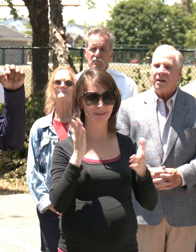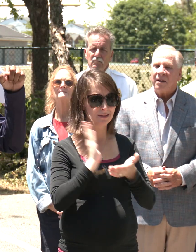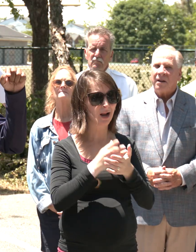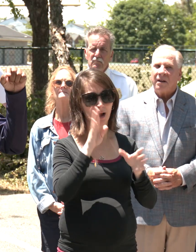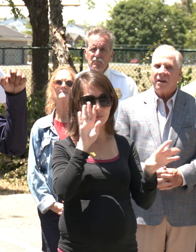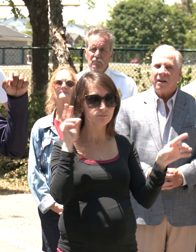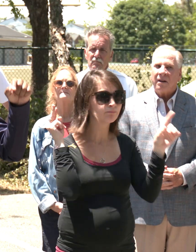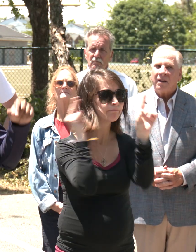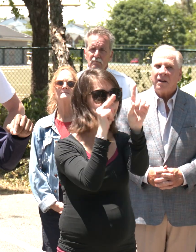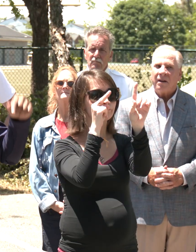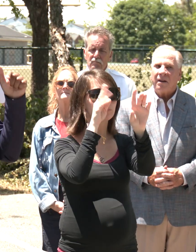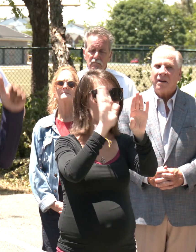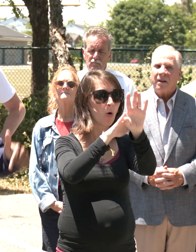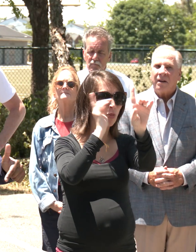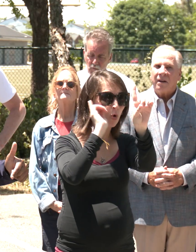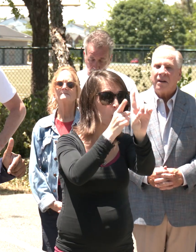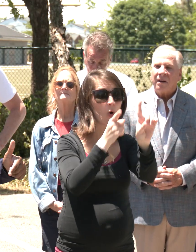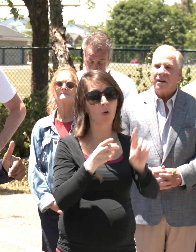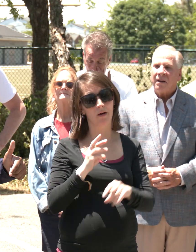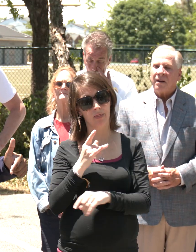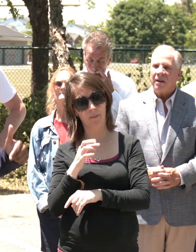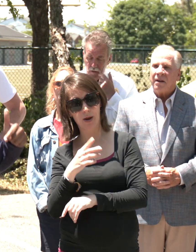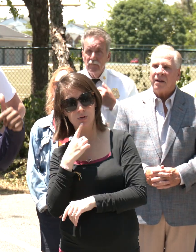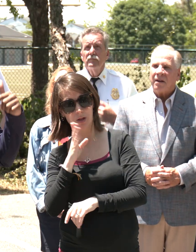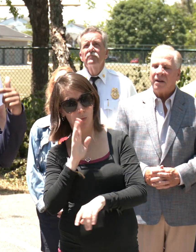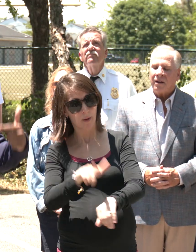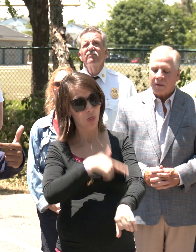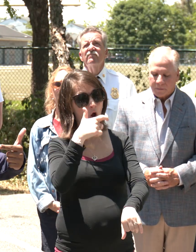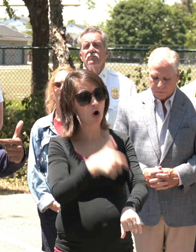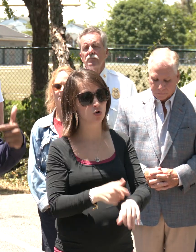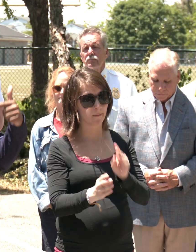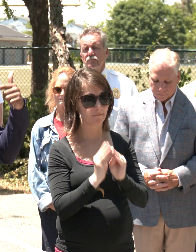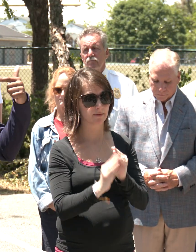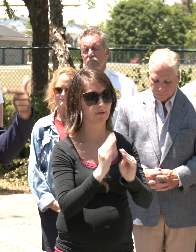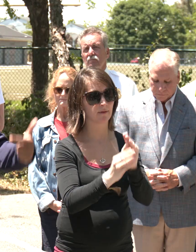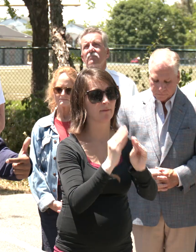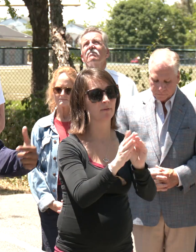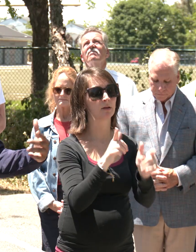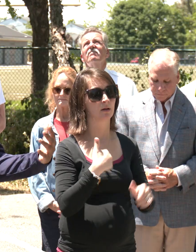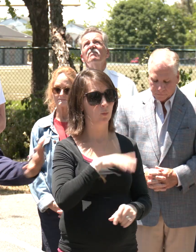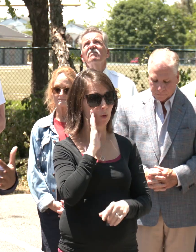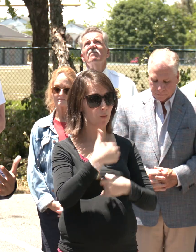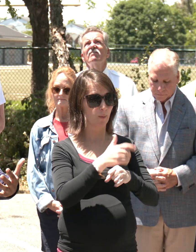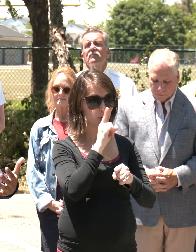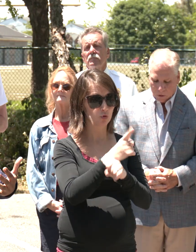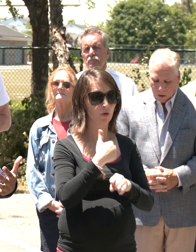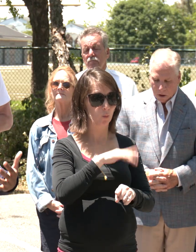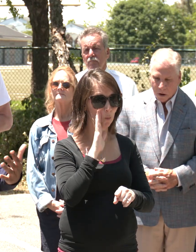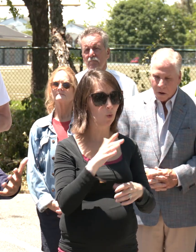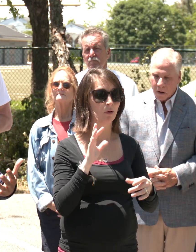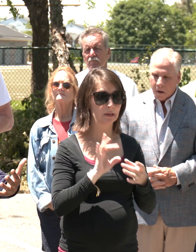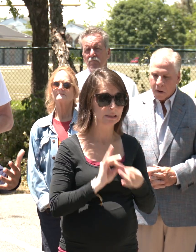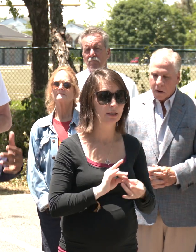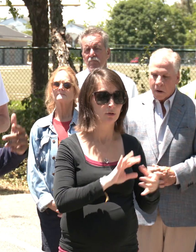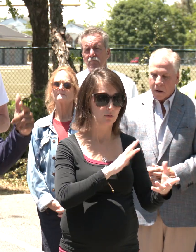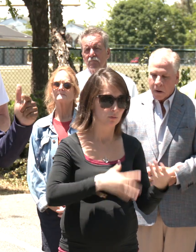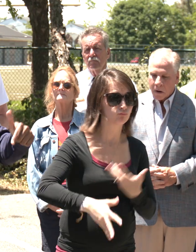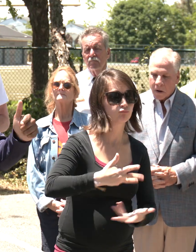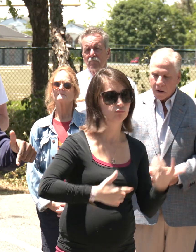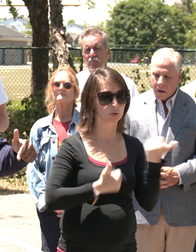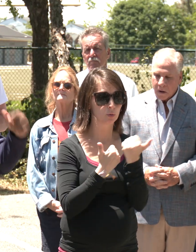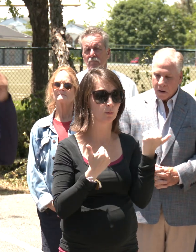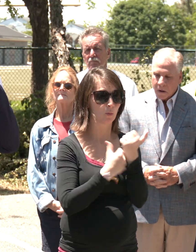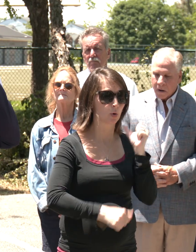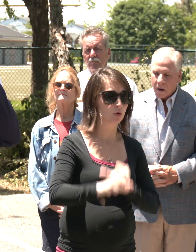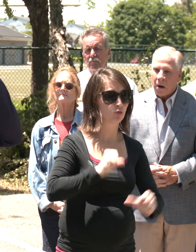This is going to be, as the mayor said, a long-term fix, and we got to make sure that we're continuing to rally around everyone to